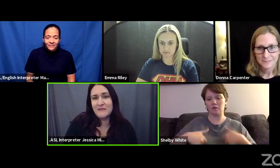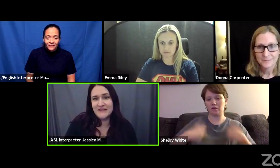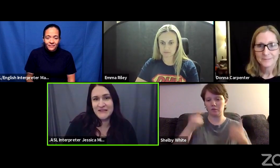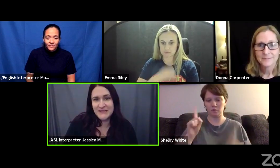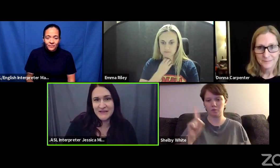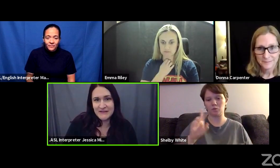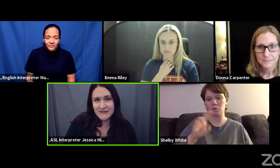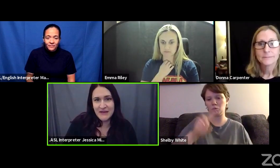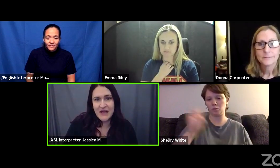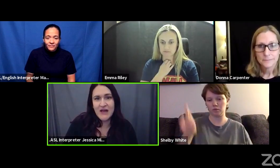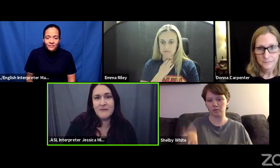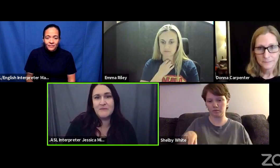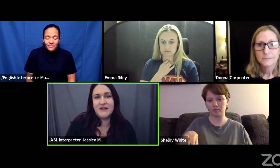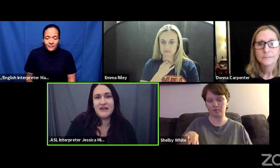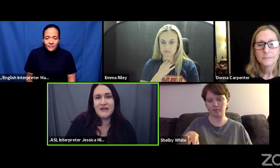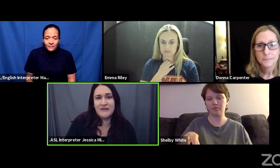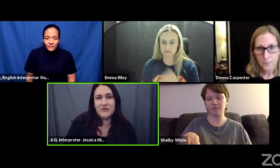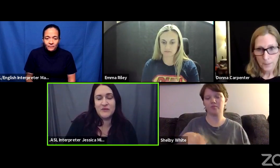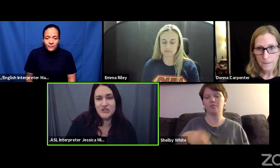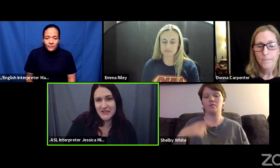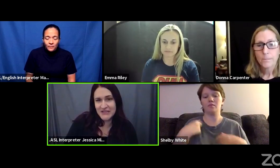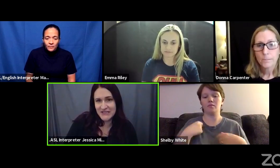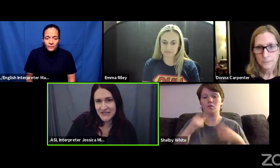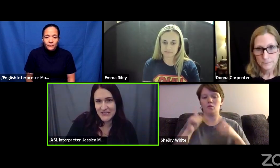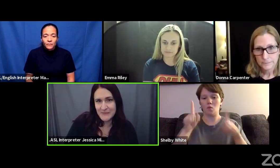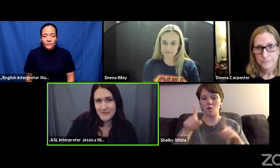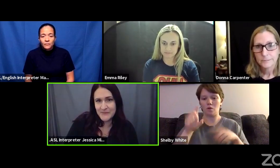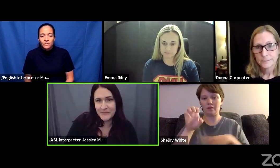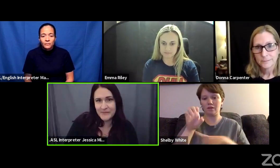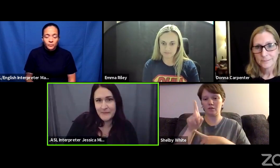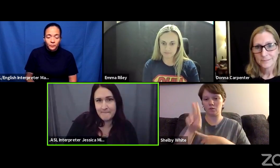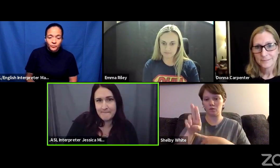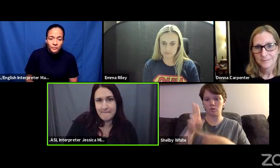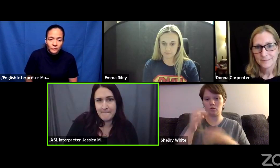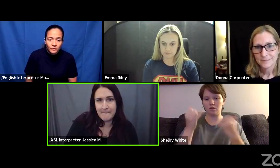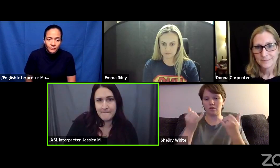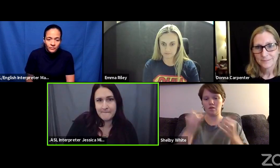I'm from Lexington, but I now live in Richmond, Kentucky.